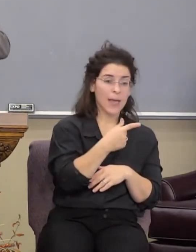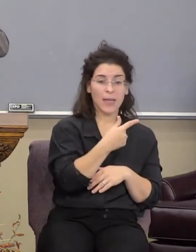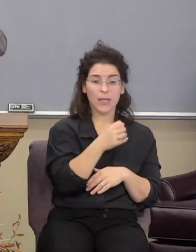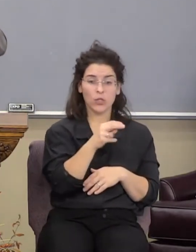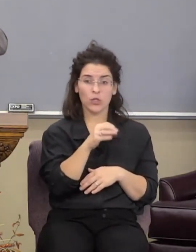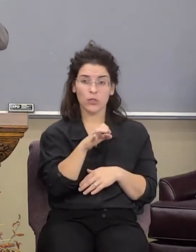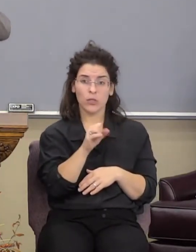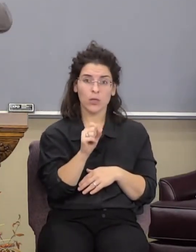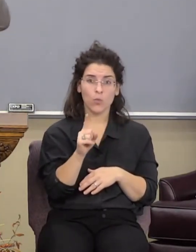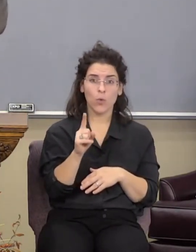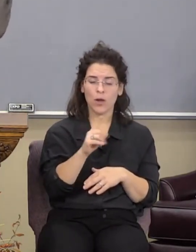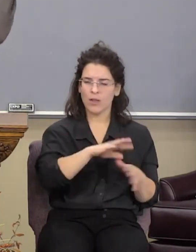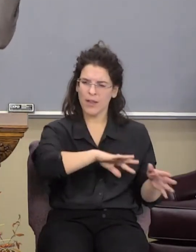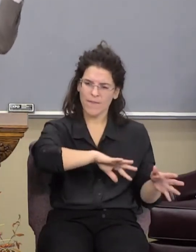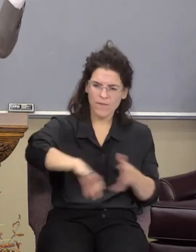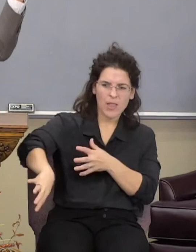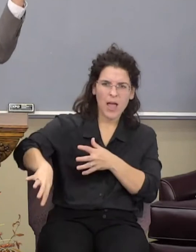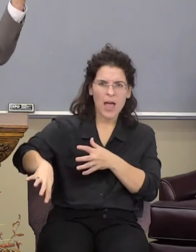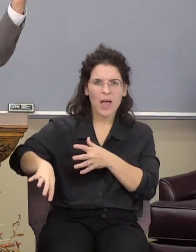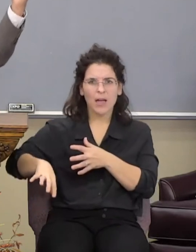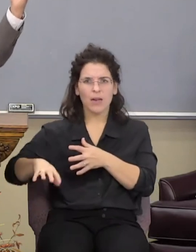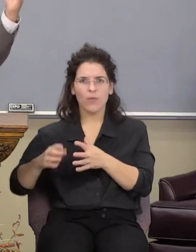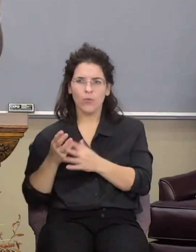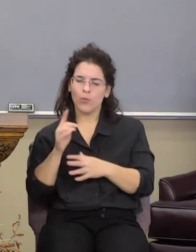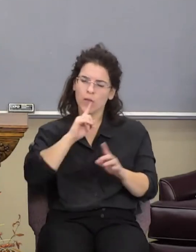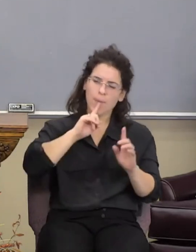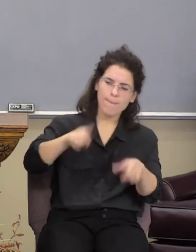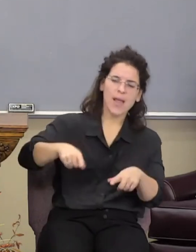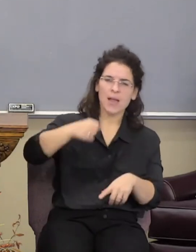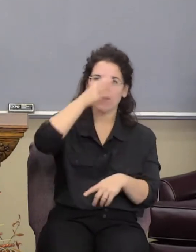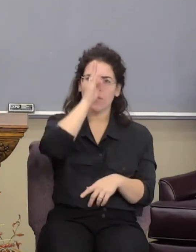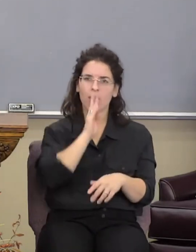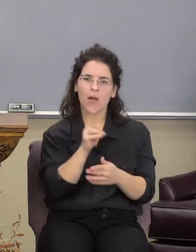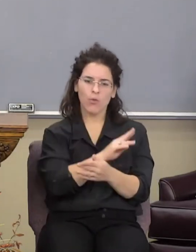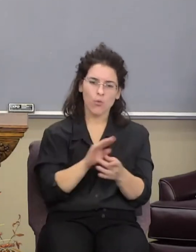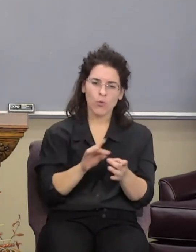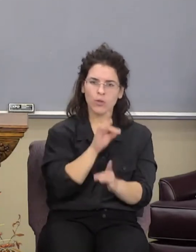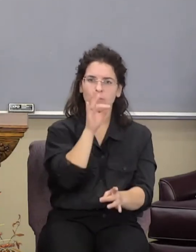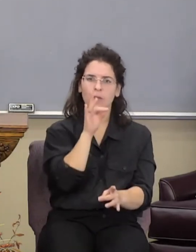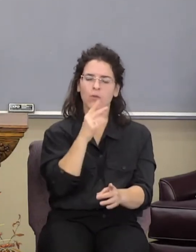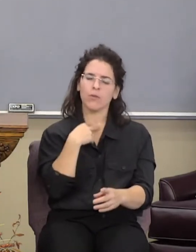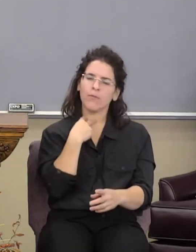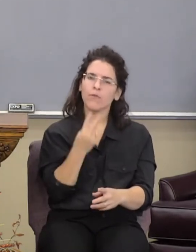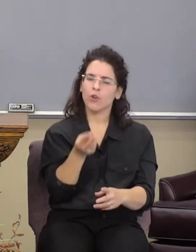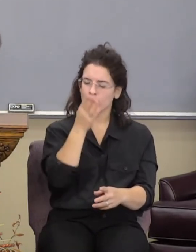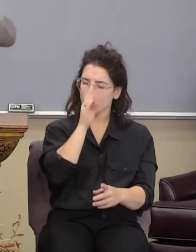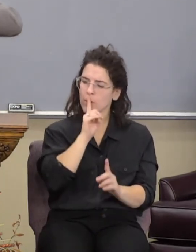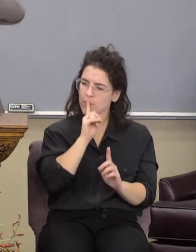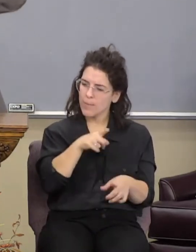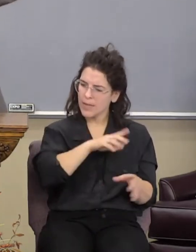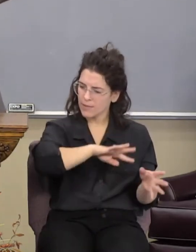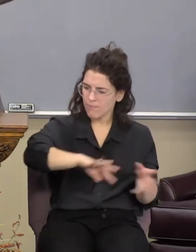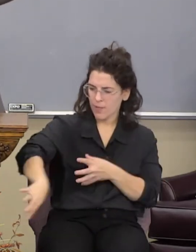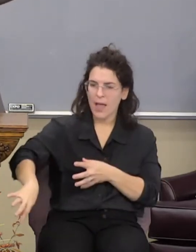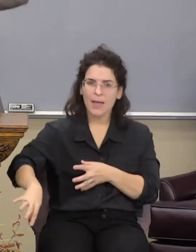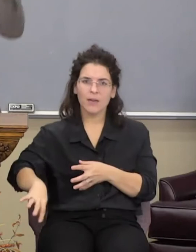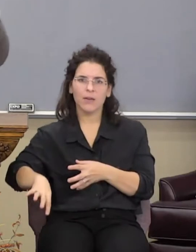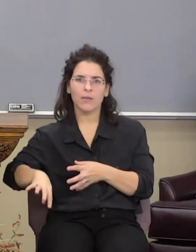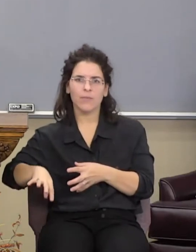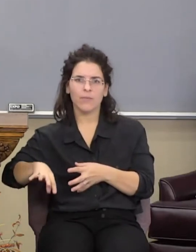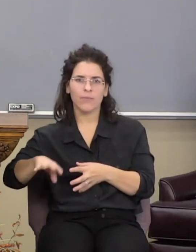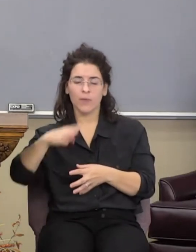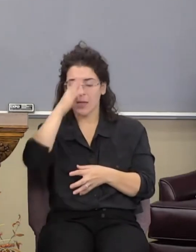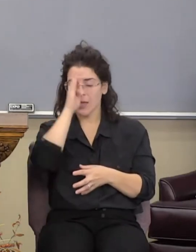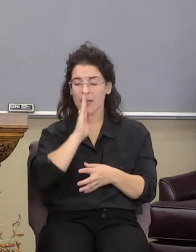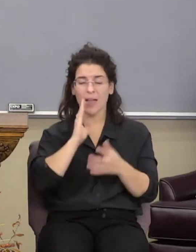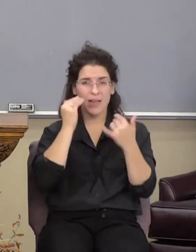1, they fled by way of the command of God the Holy Spirit, the verbal command to flee, and they fled. And